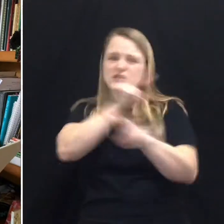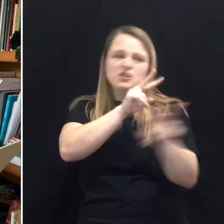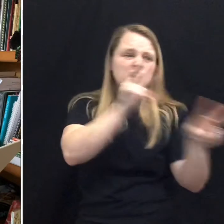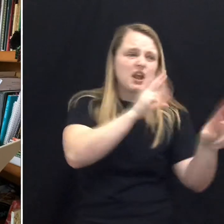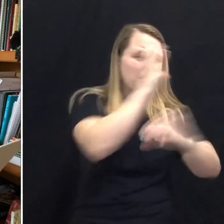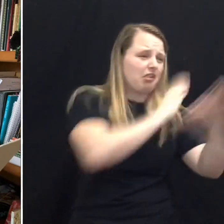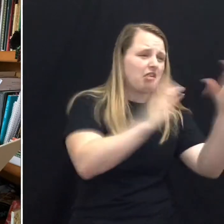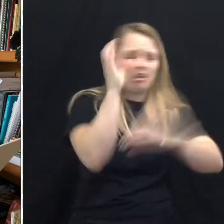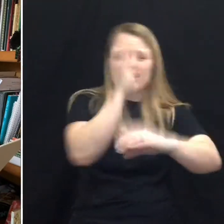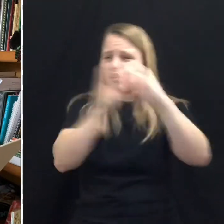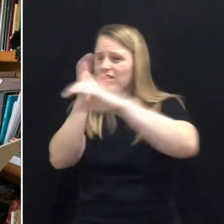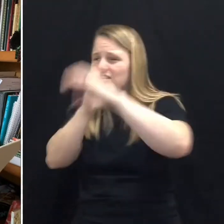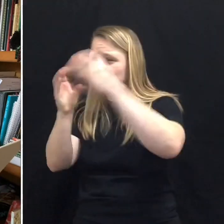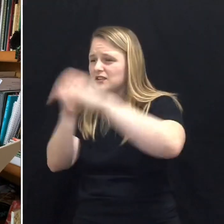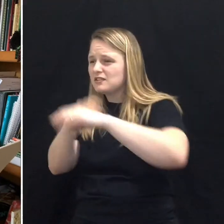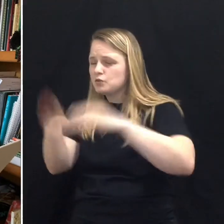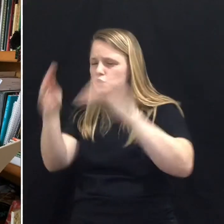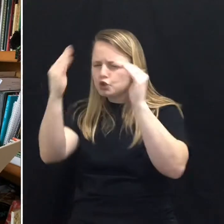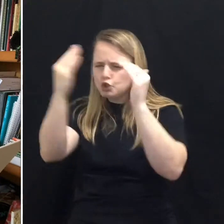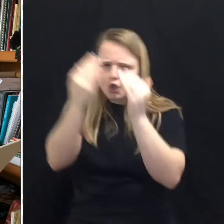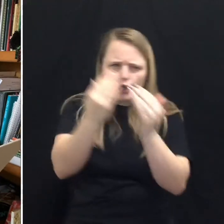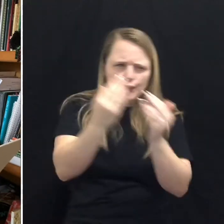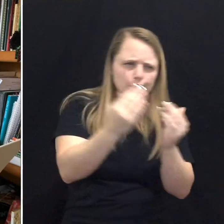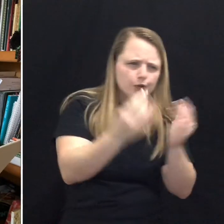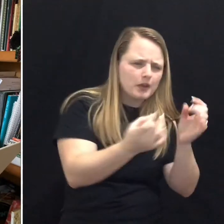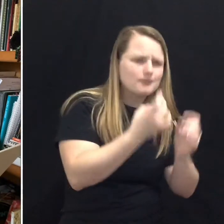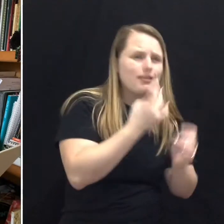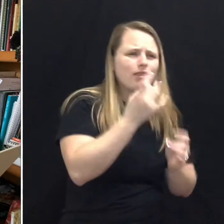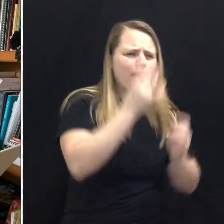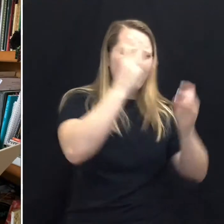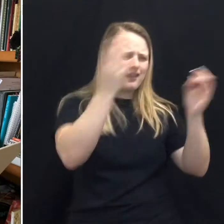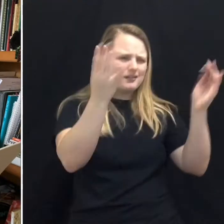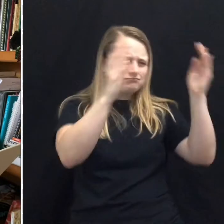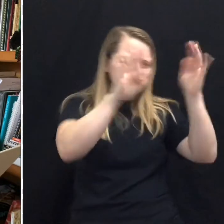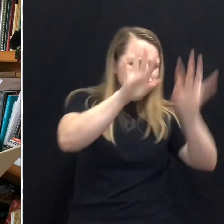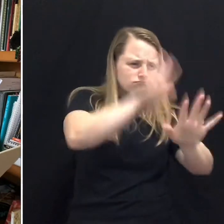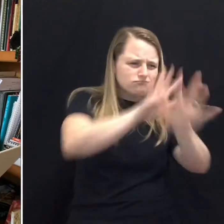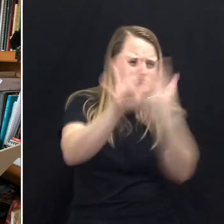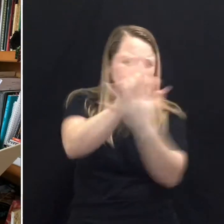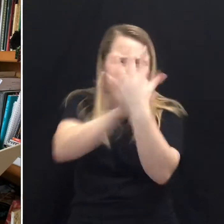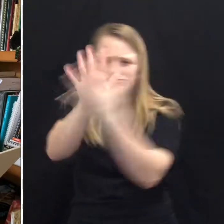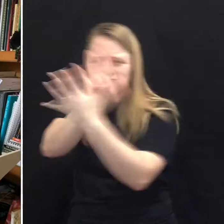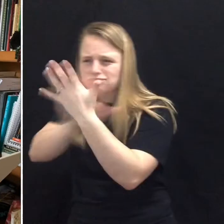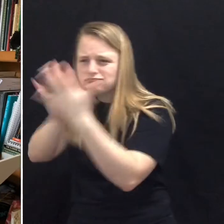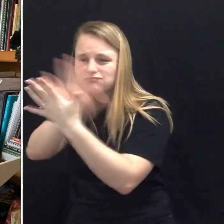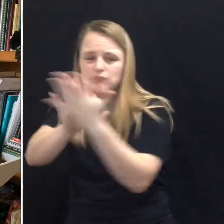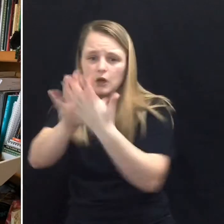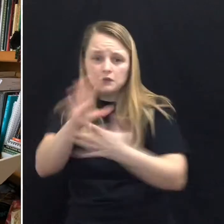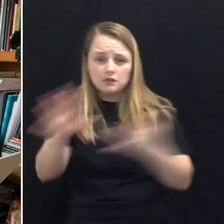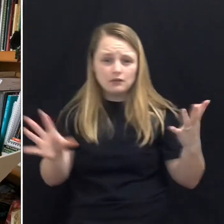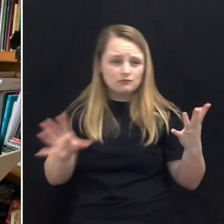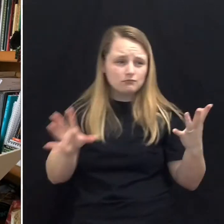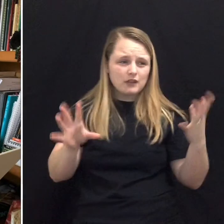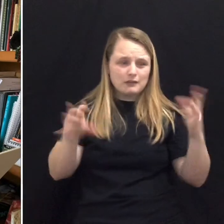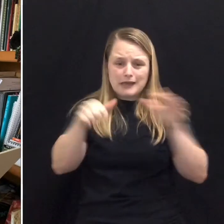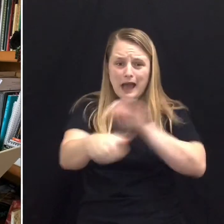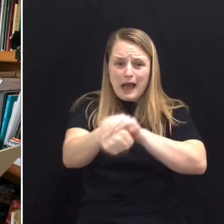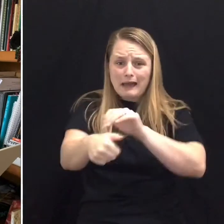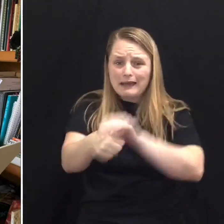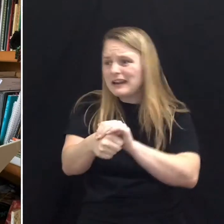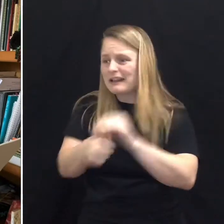shadowed paths and across sunlit lawns, they raced deeper and deeper into the